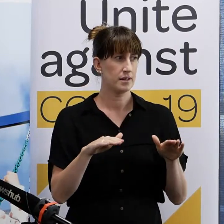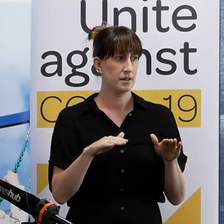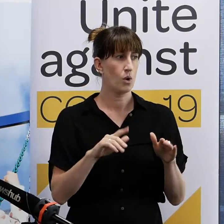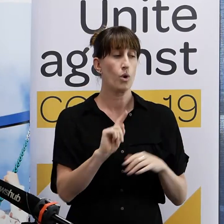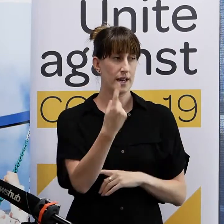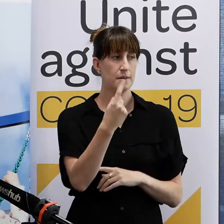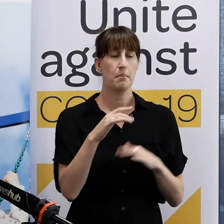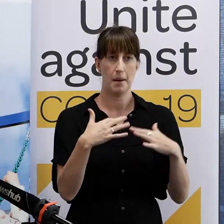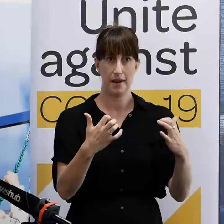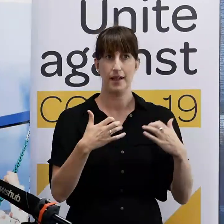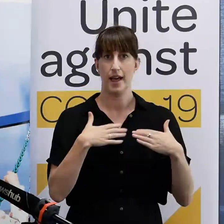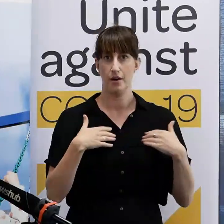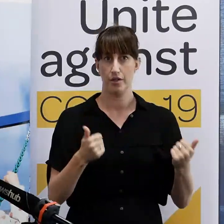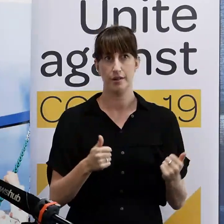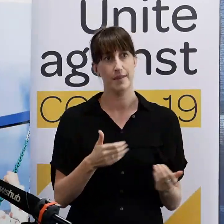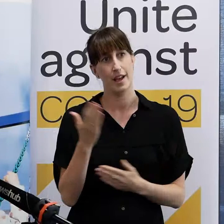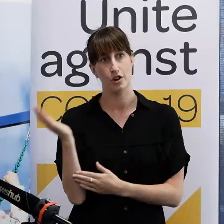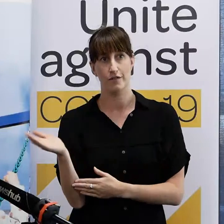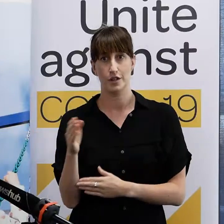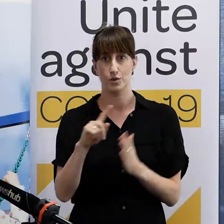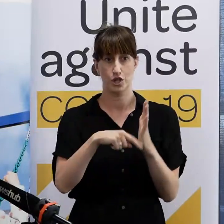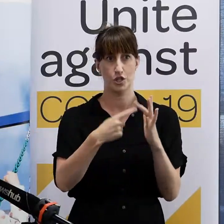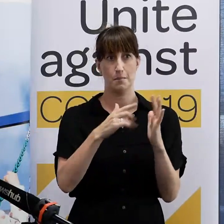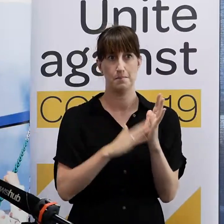hand over to you.